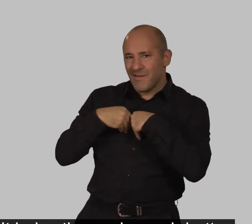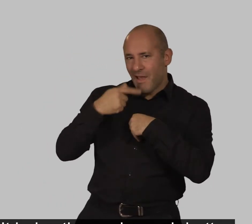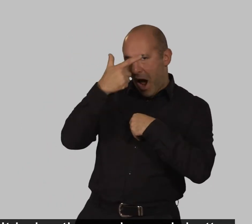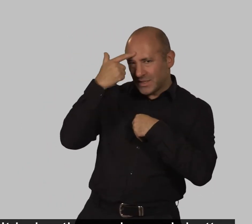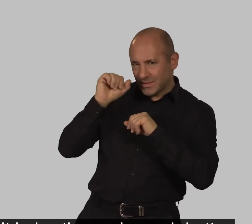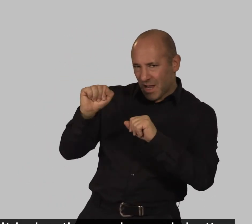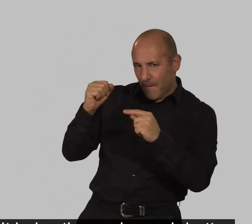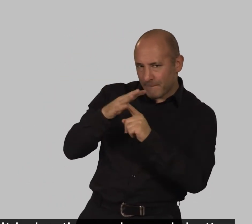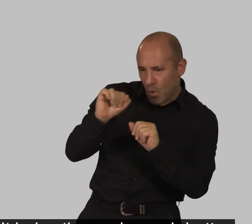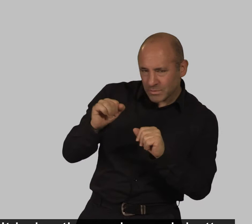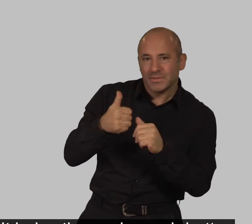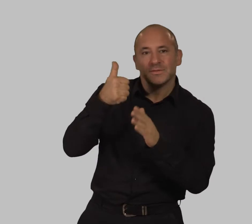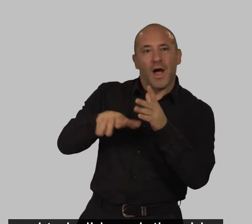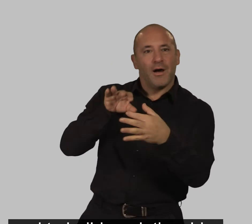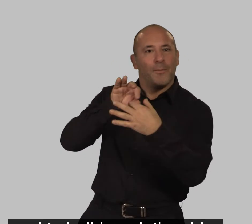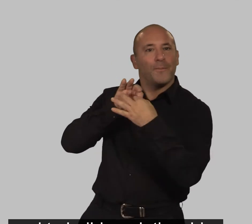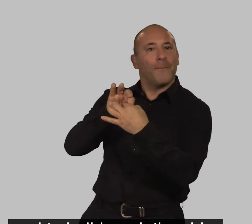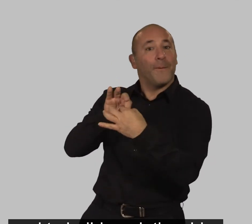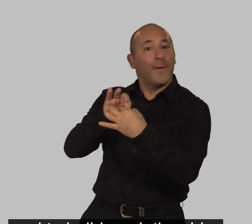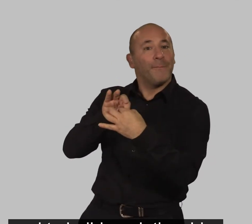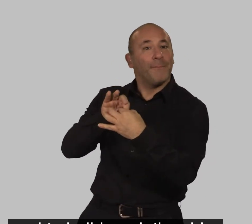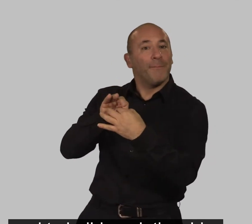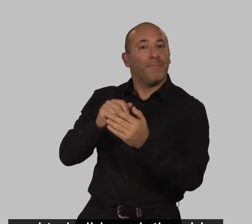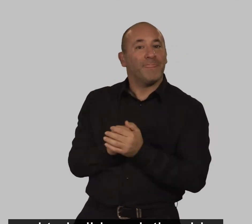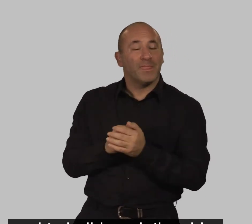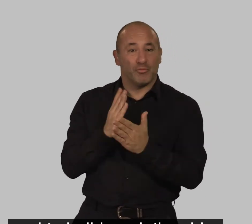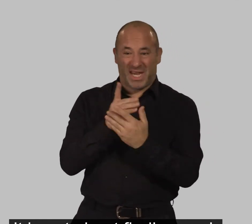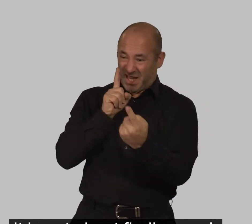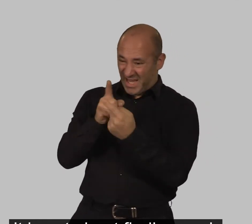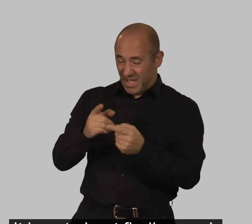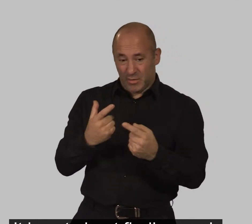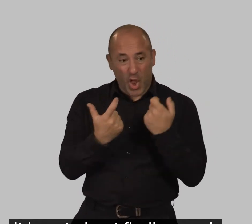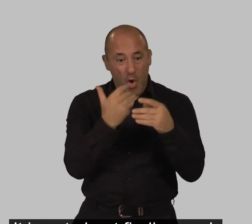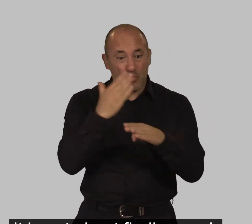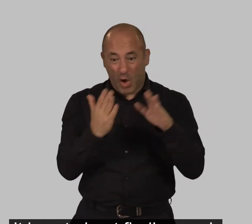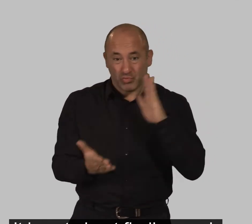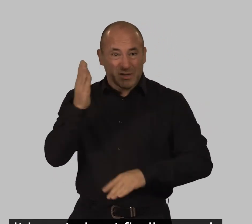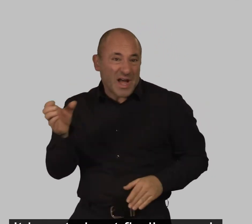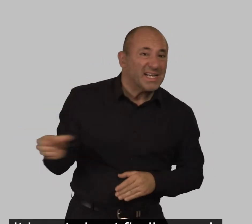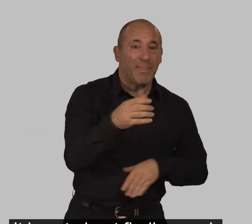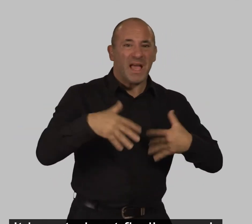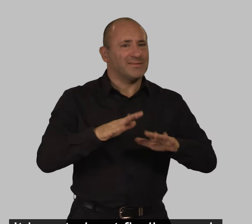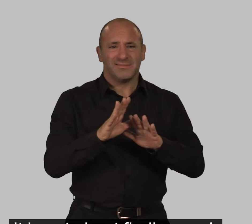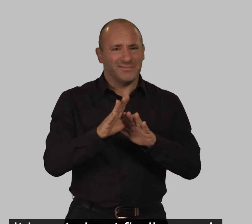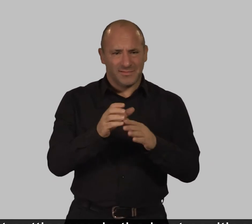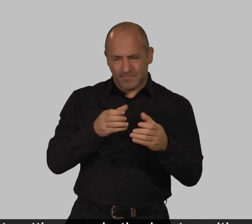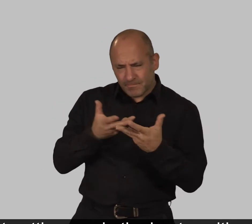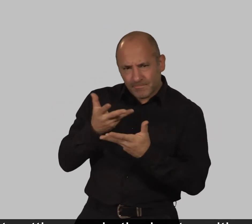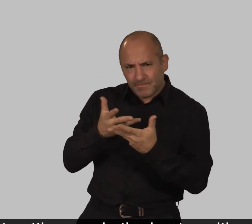important to you and to build a relationship. It is not about finding work straight